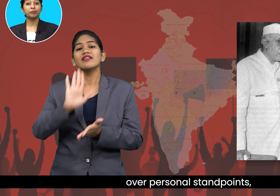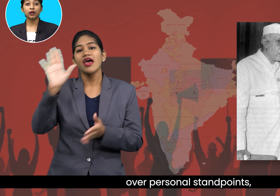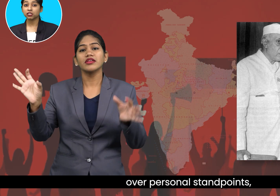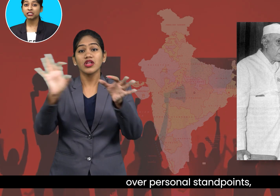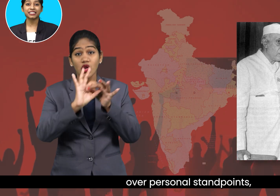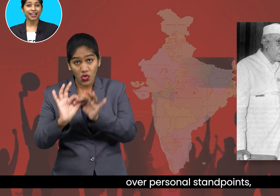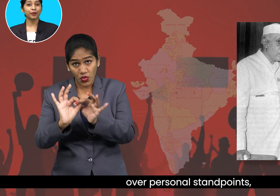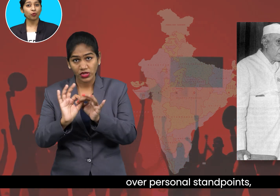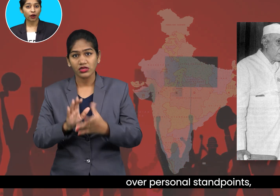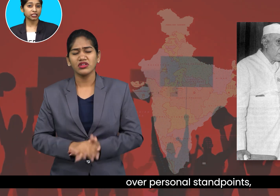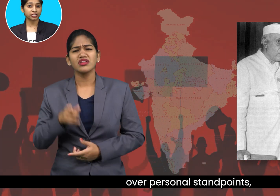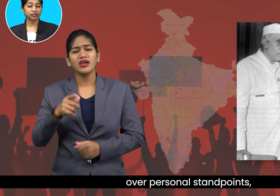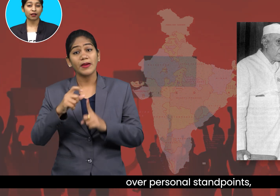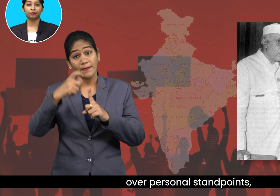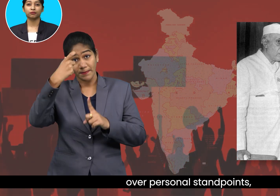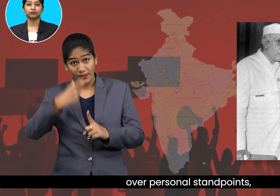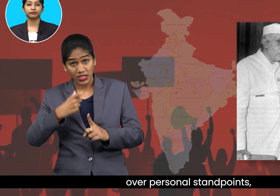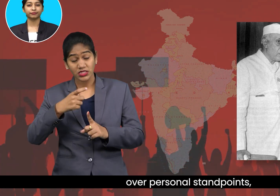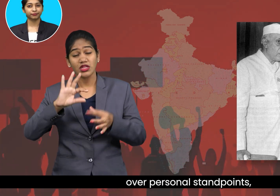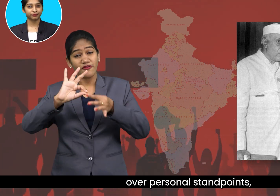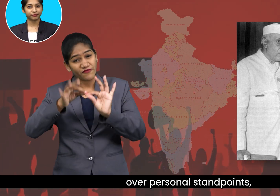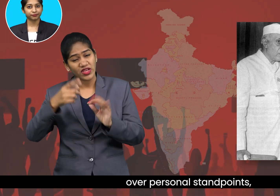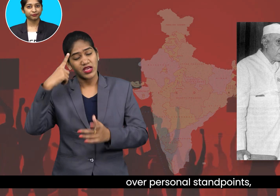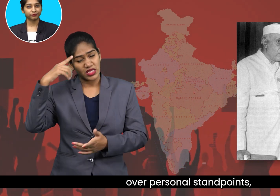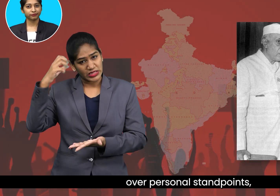over personal standpoints,